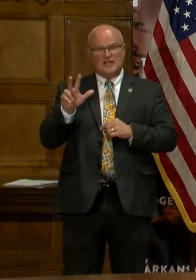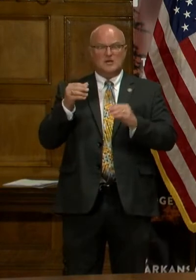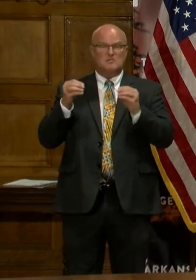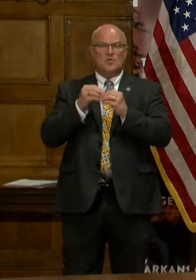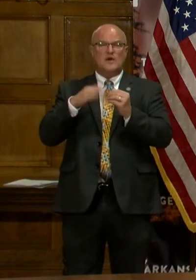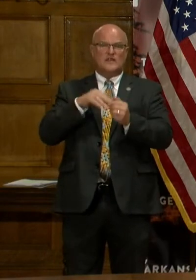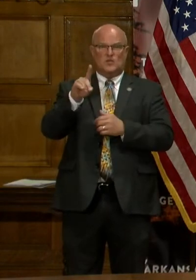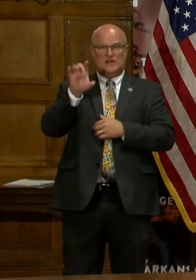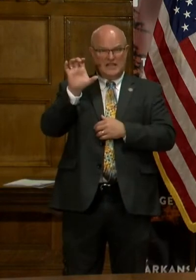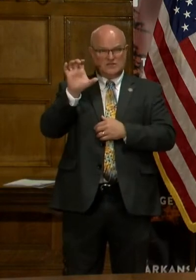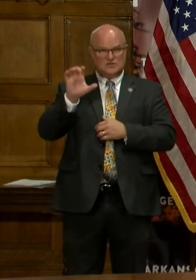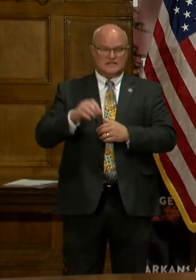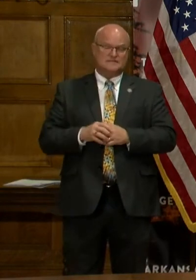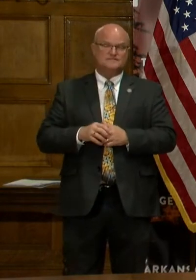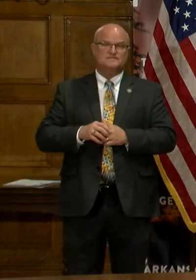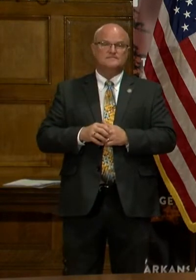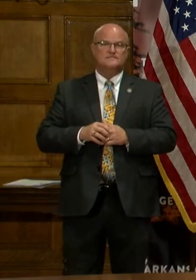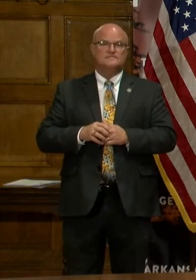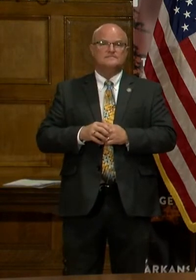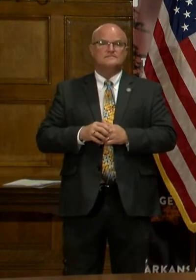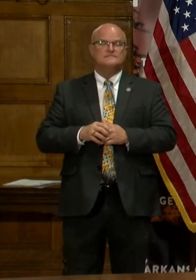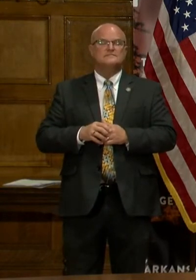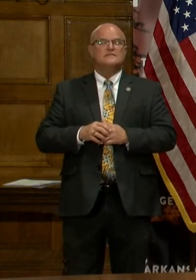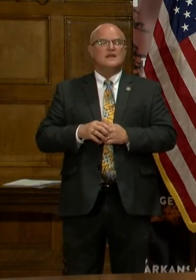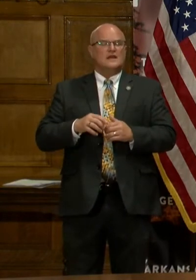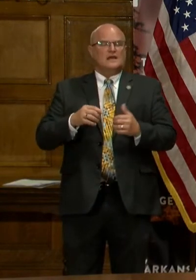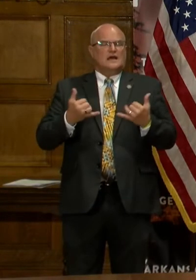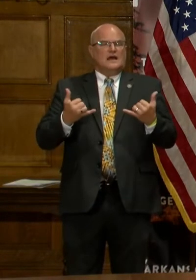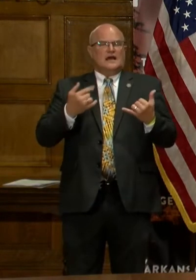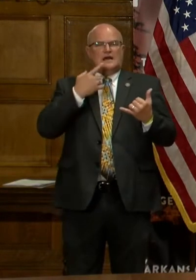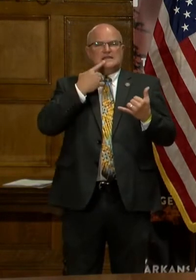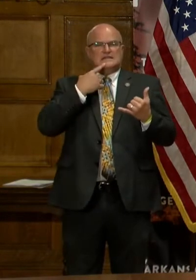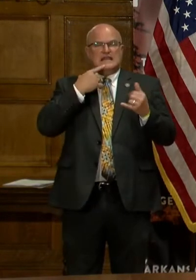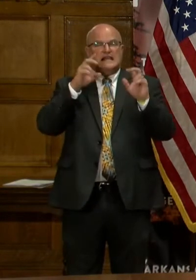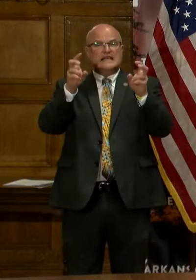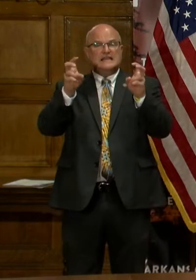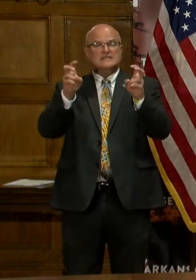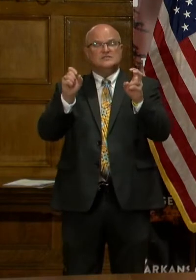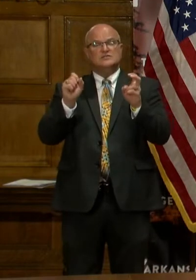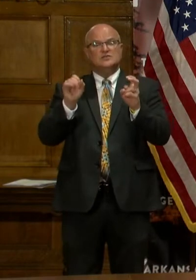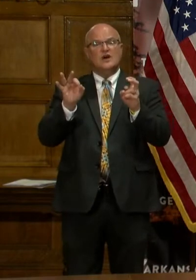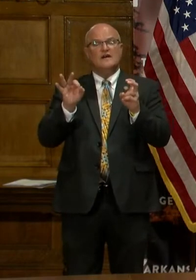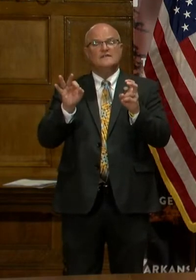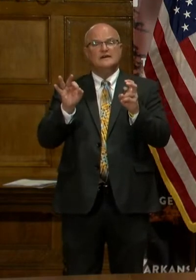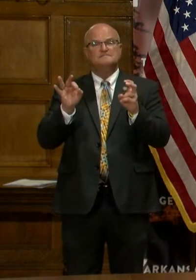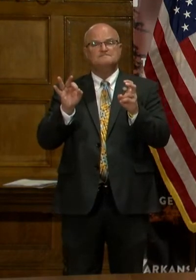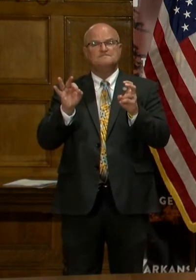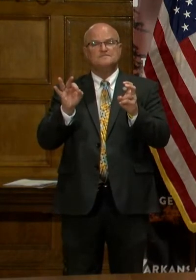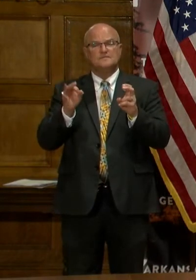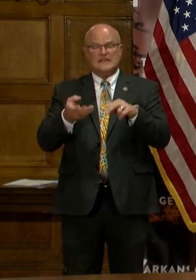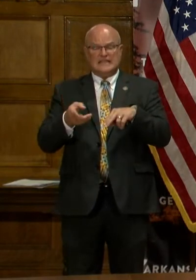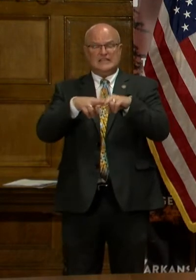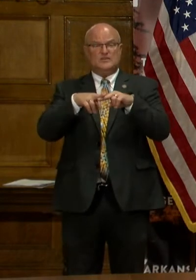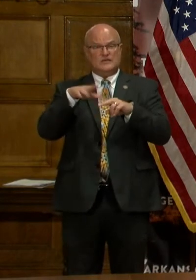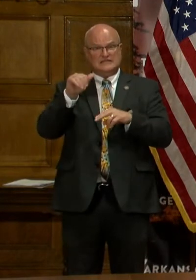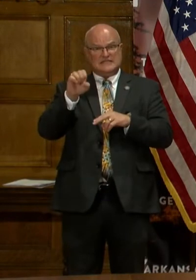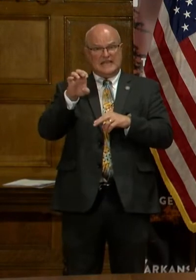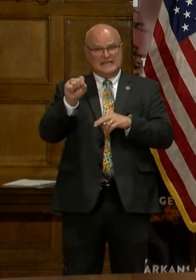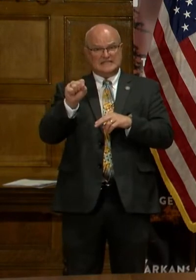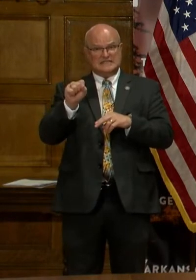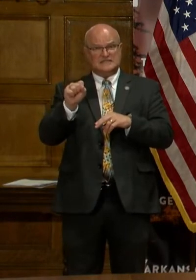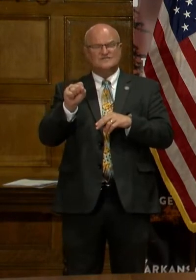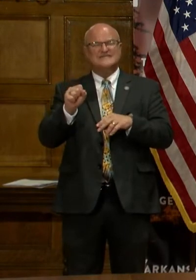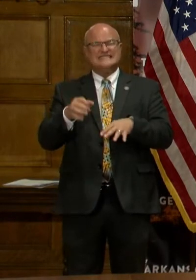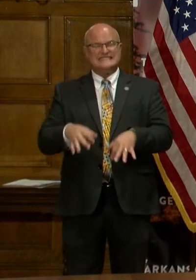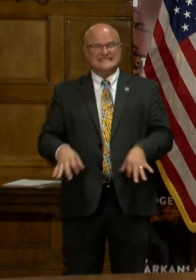over 100 cases. Let me say that the issue of increased cases is a